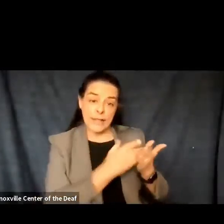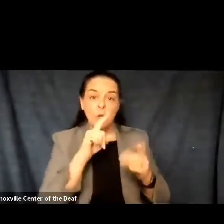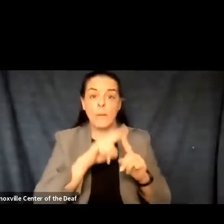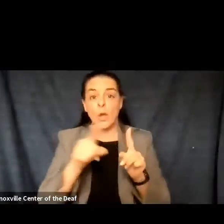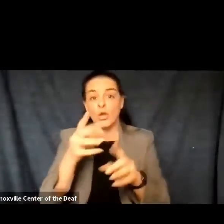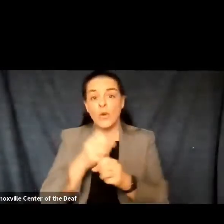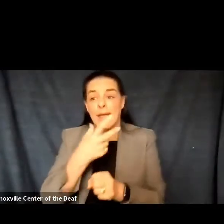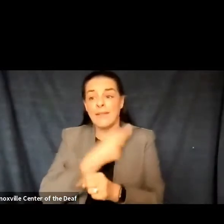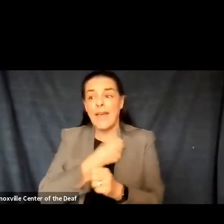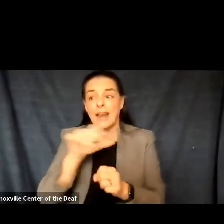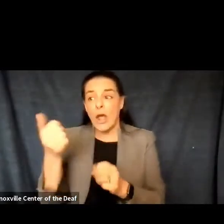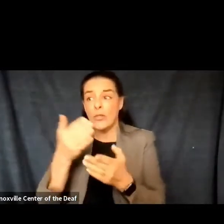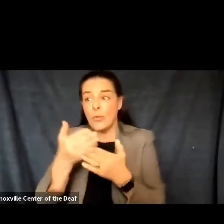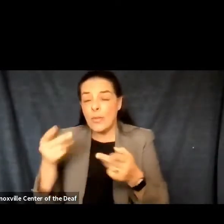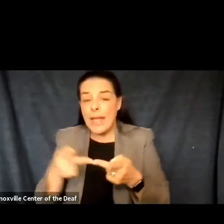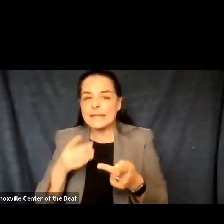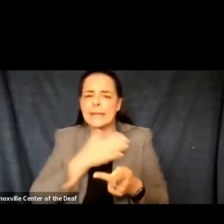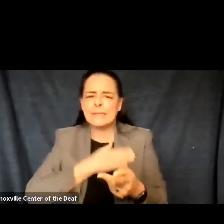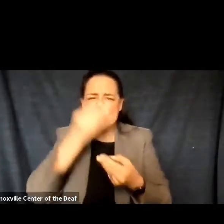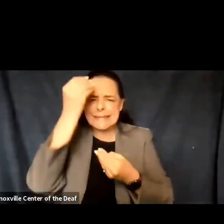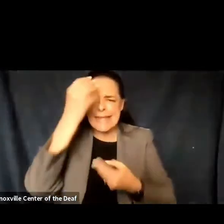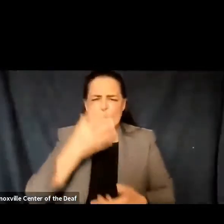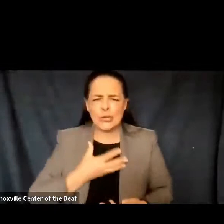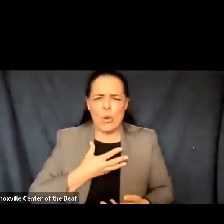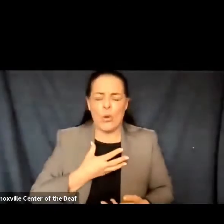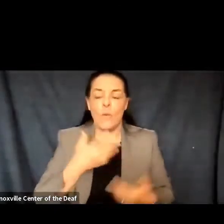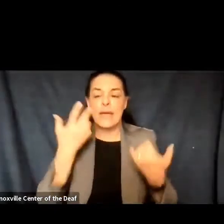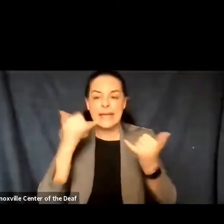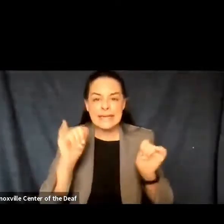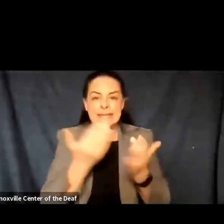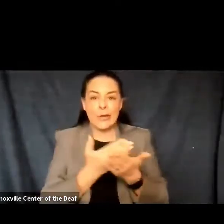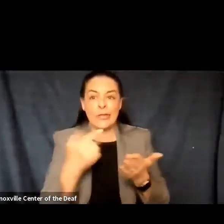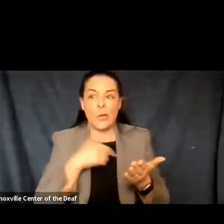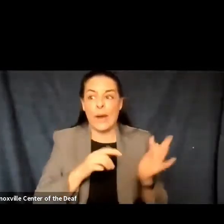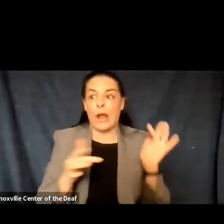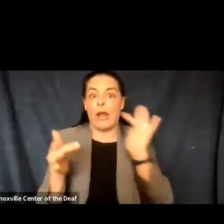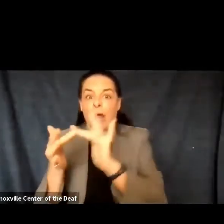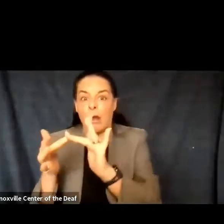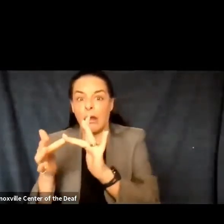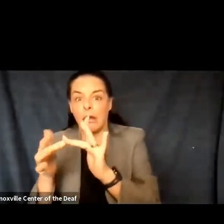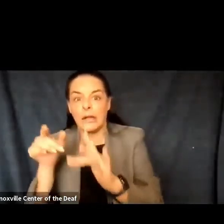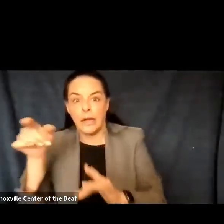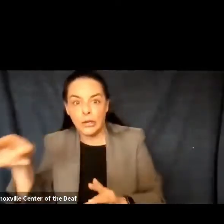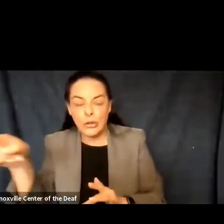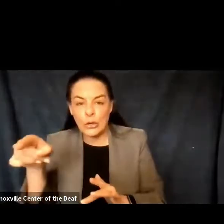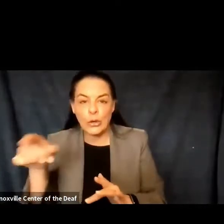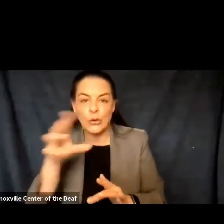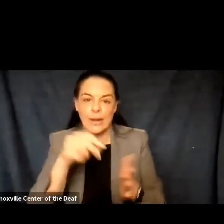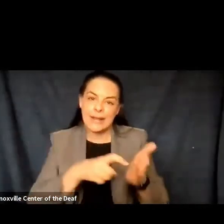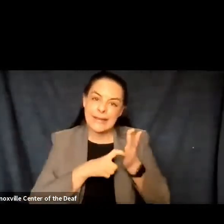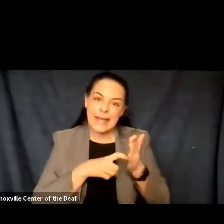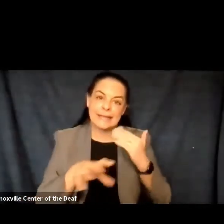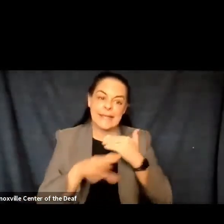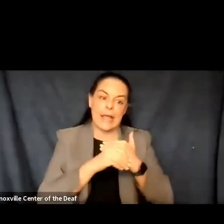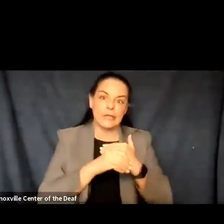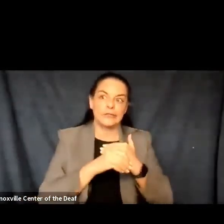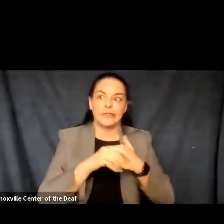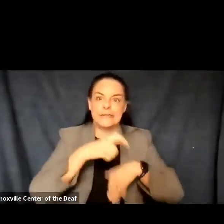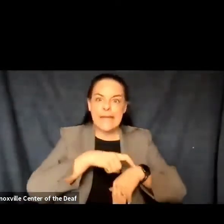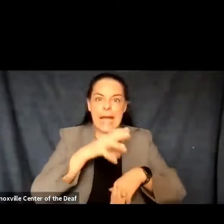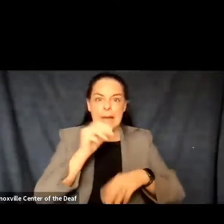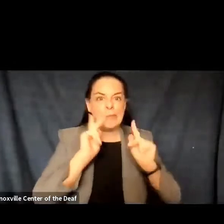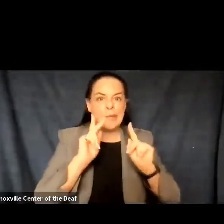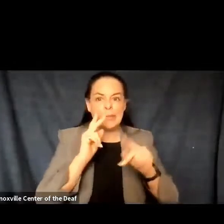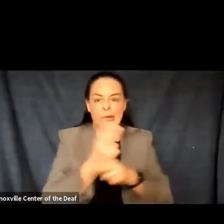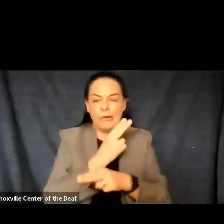somewhere else, please let us know. There's still resources that go into reaching out and contacting folks, and that takes extra resources we don't need to. So